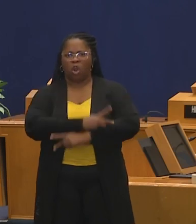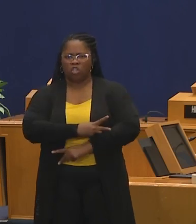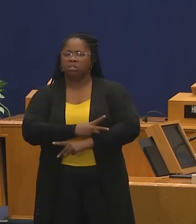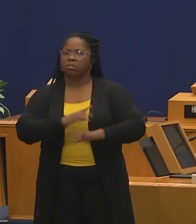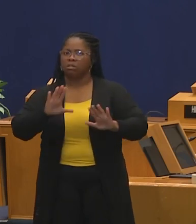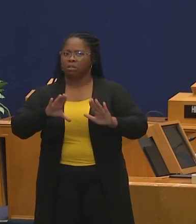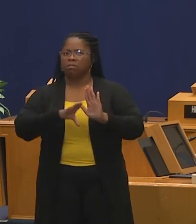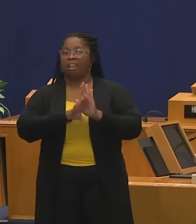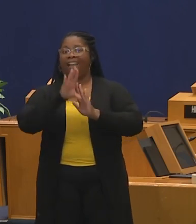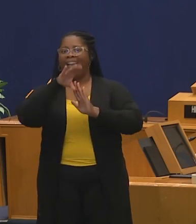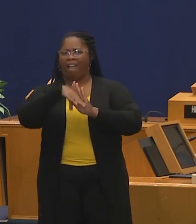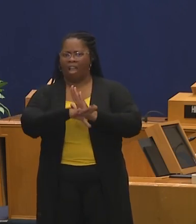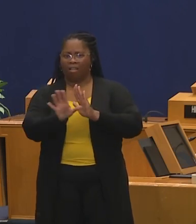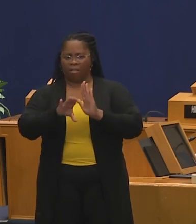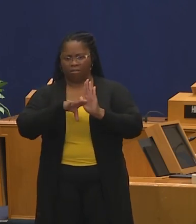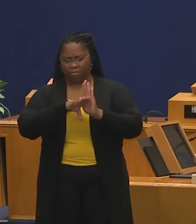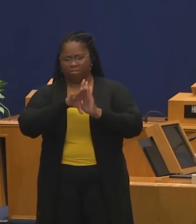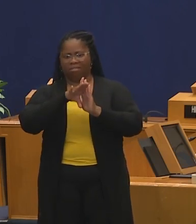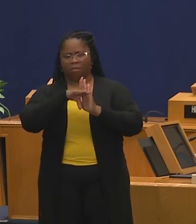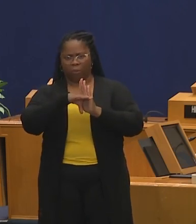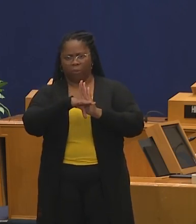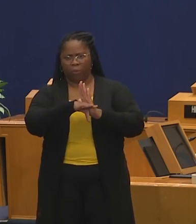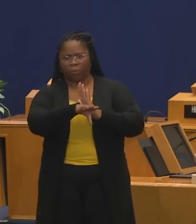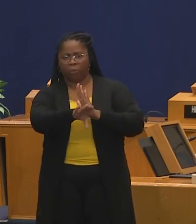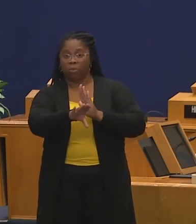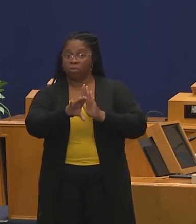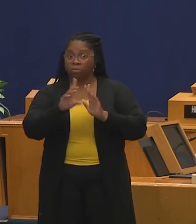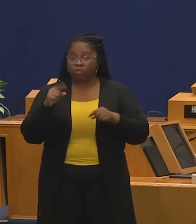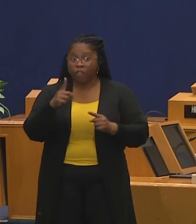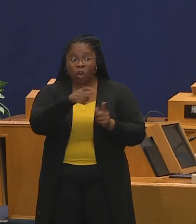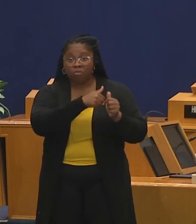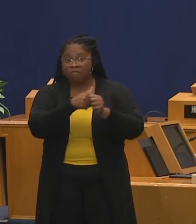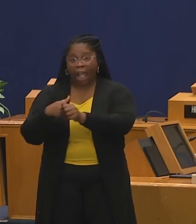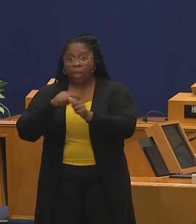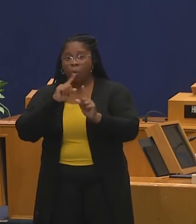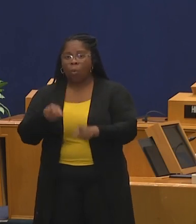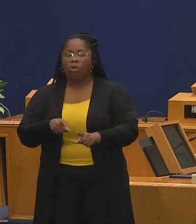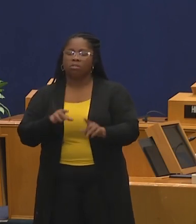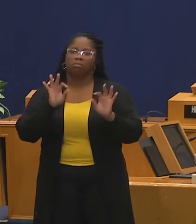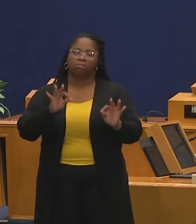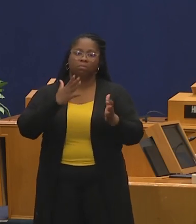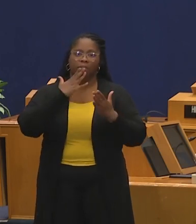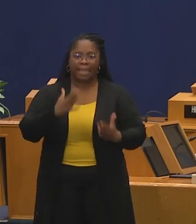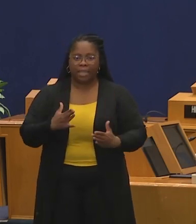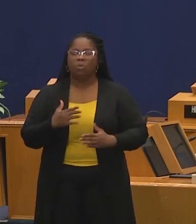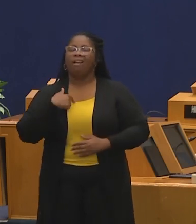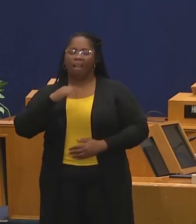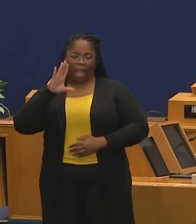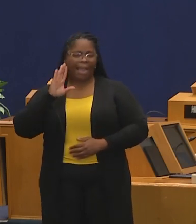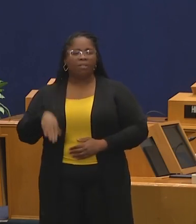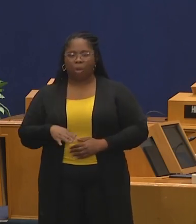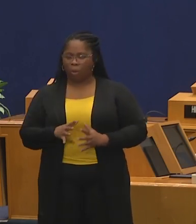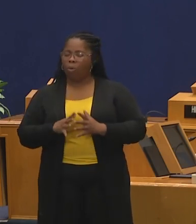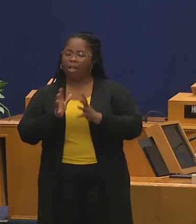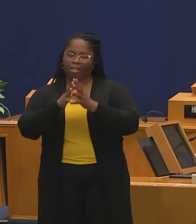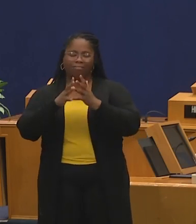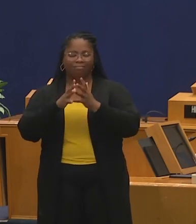who's already following these orders, and I want to acknowledge that we're asking a lot of all of you to continue